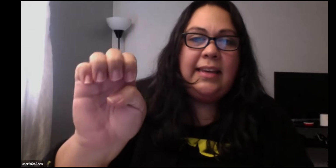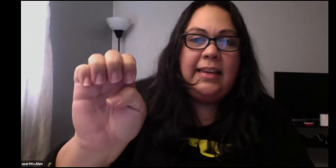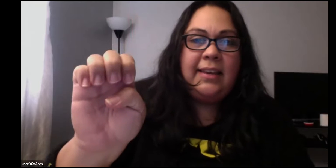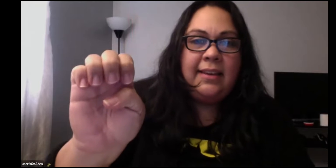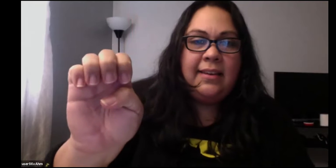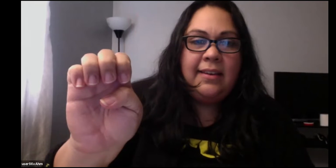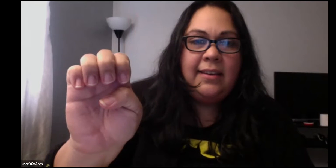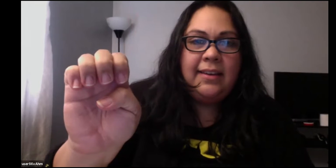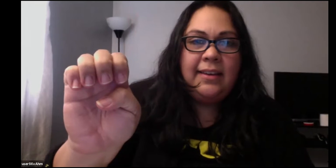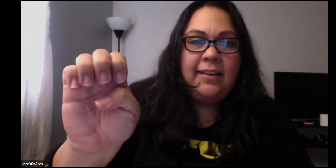E,